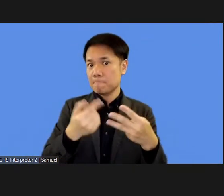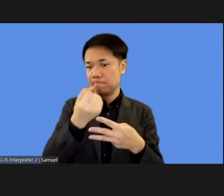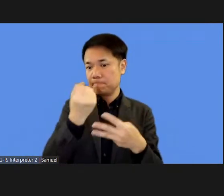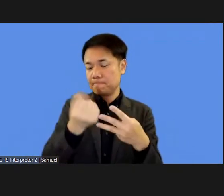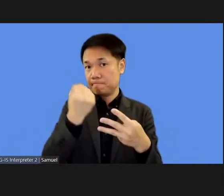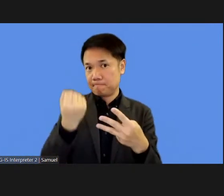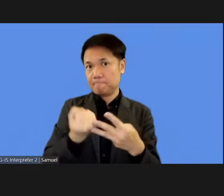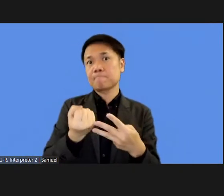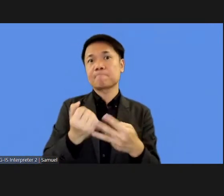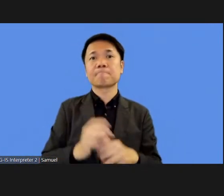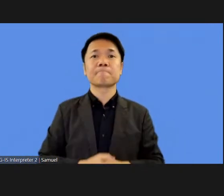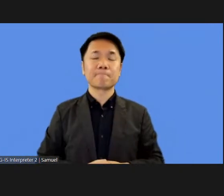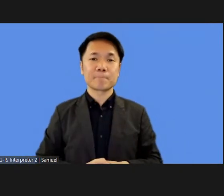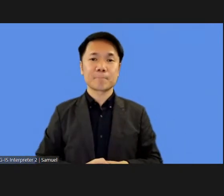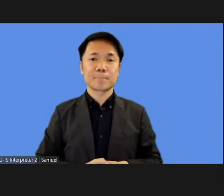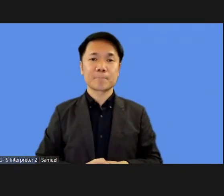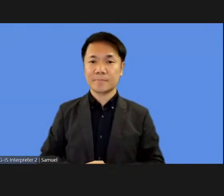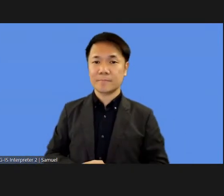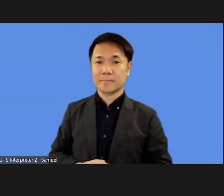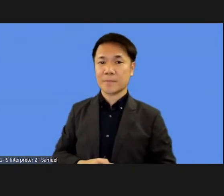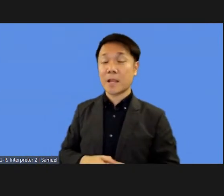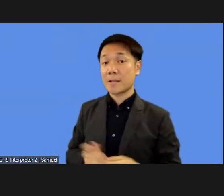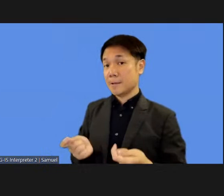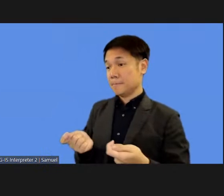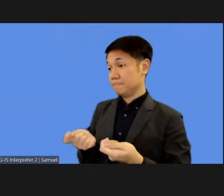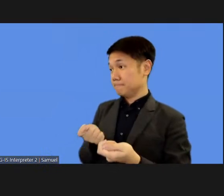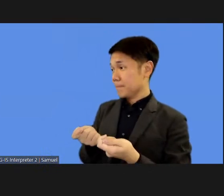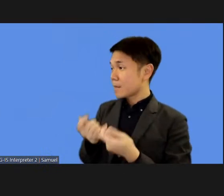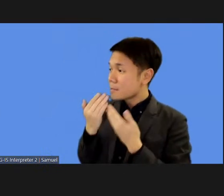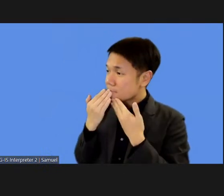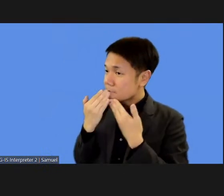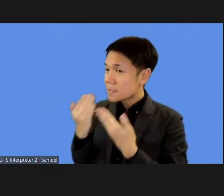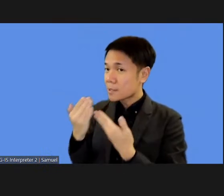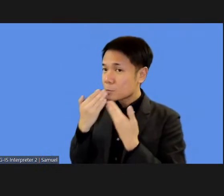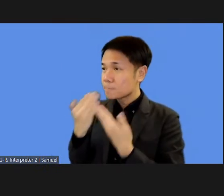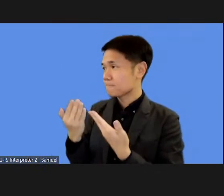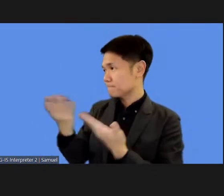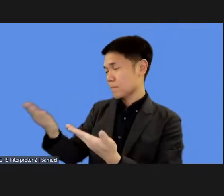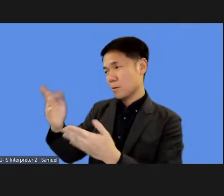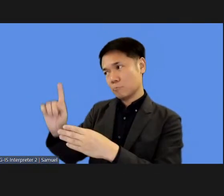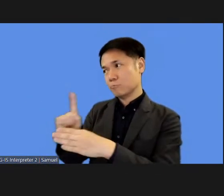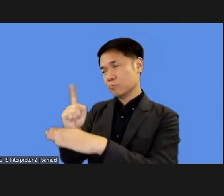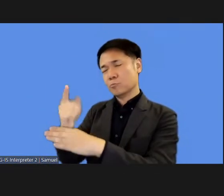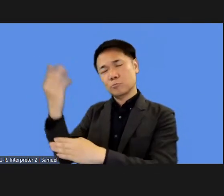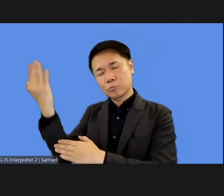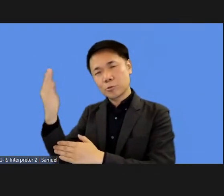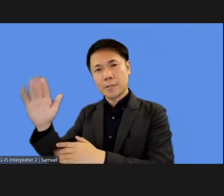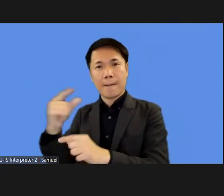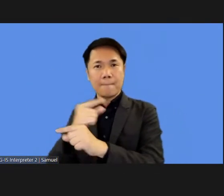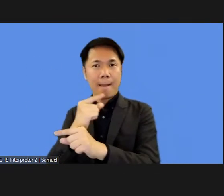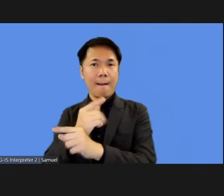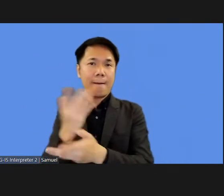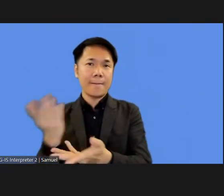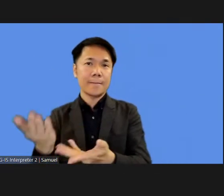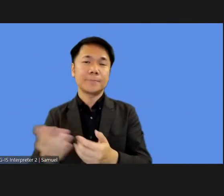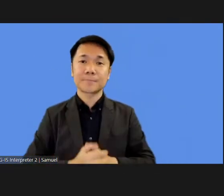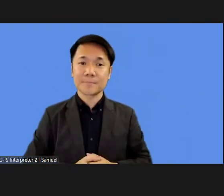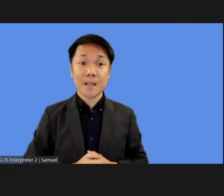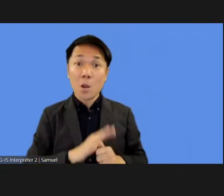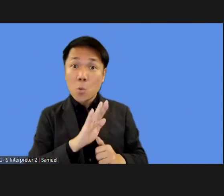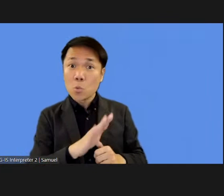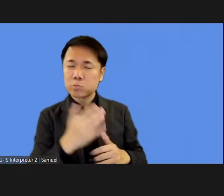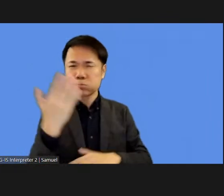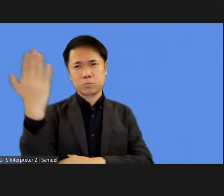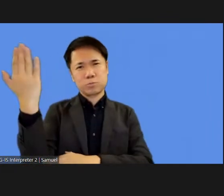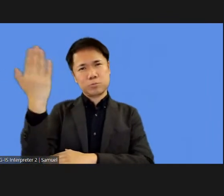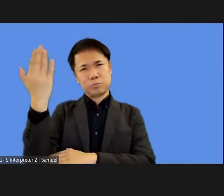Mr. Mayor, for this very inspired statement you made from the experience of Gambia. Something I like on your intervention is the